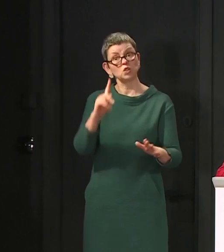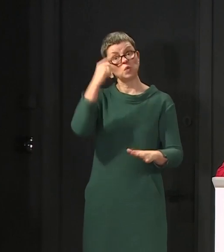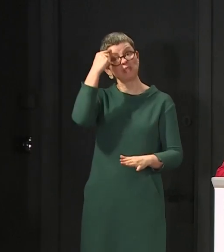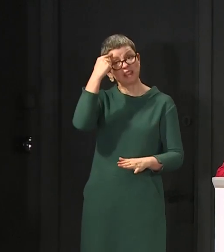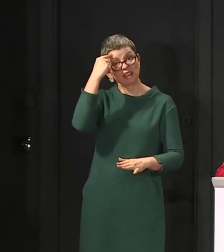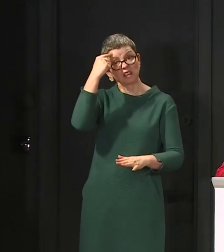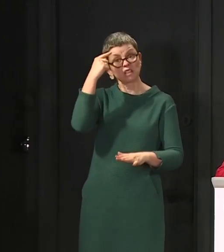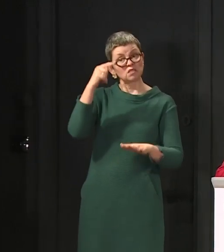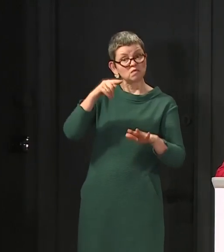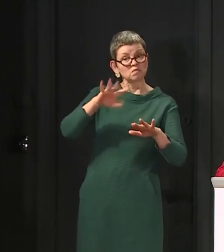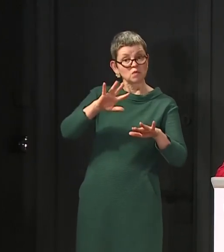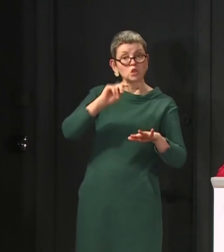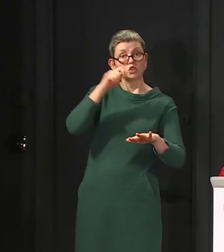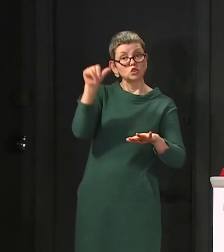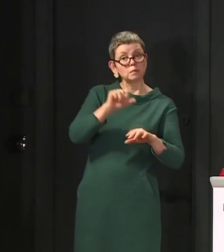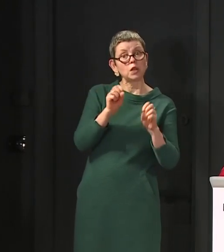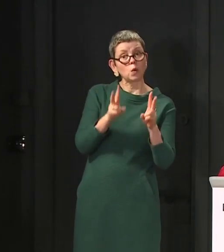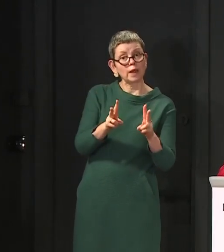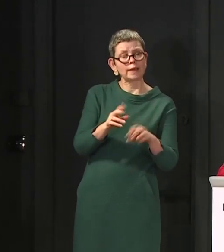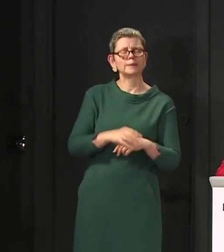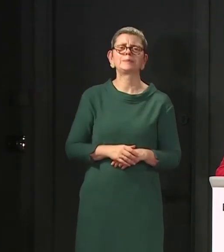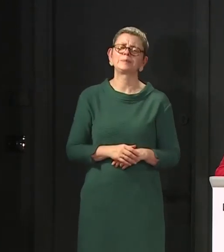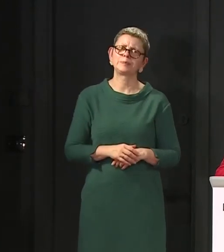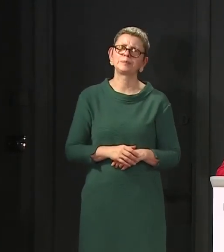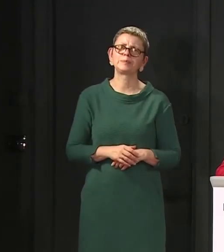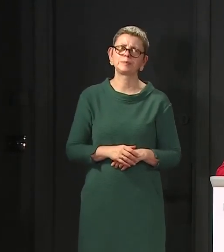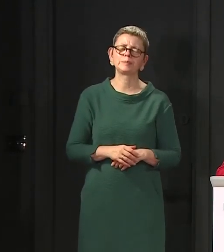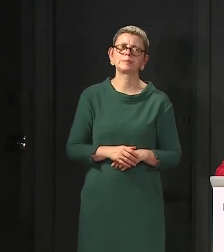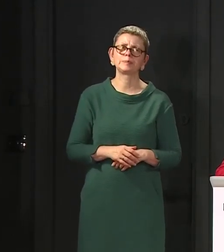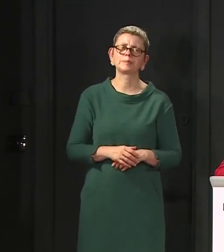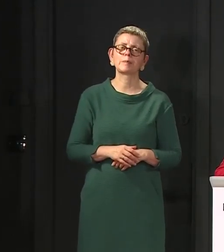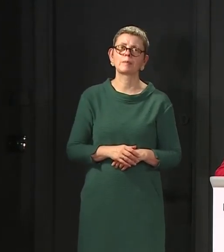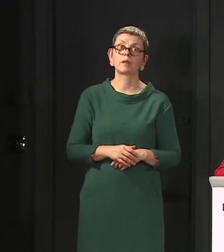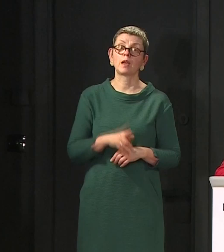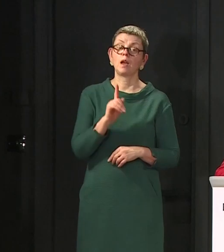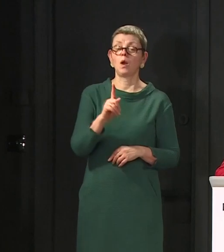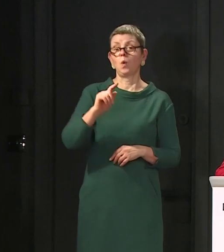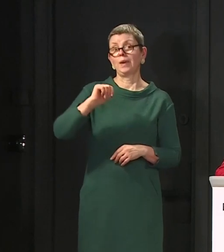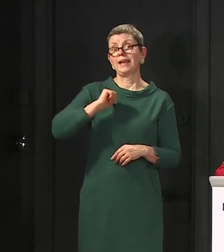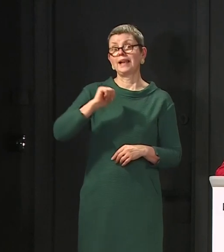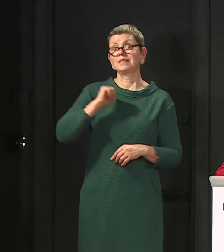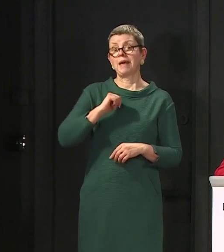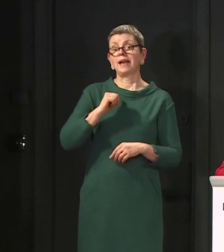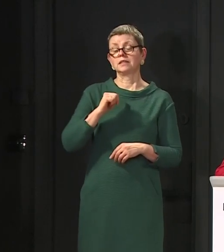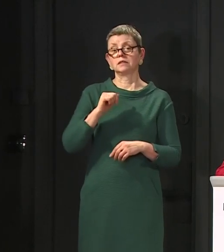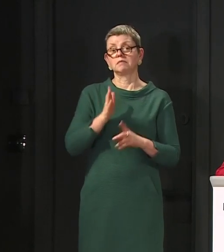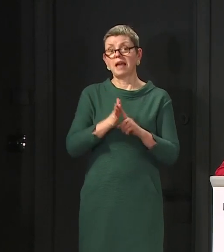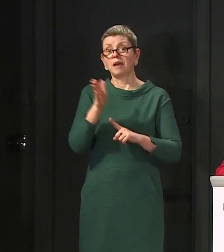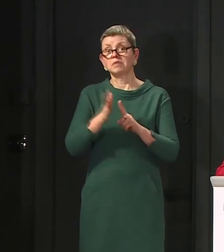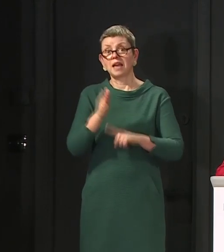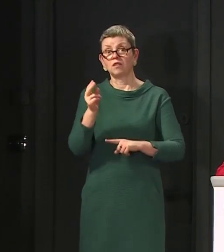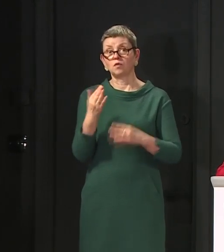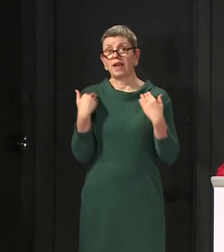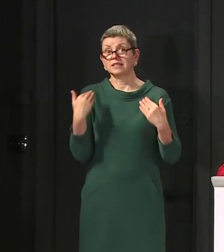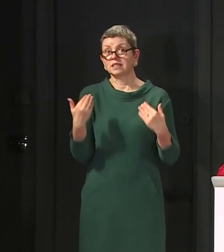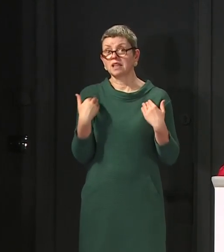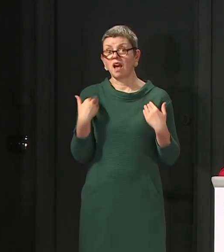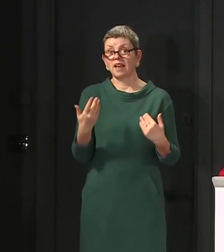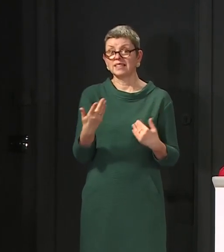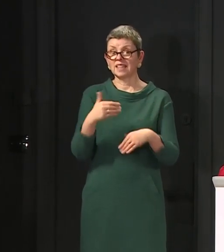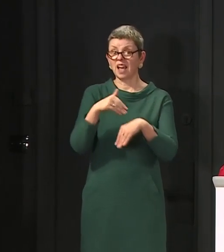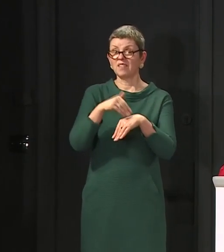projections you could share with us today? We expect the impact on the transmission rate to be very, very minimal of